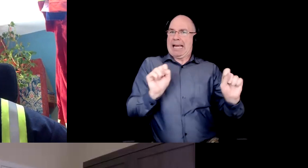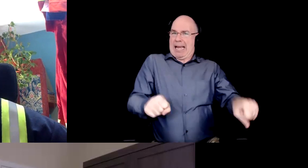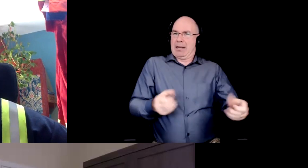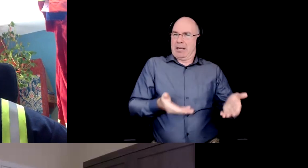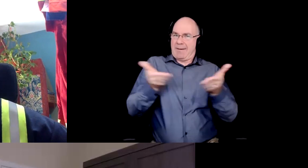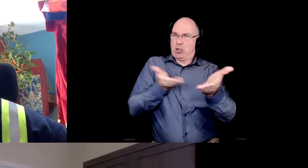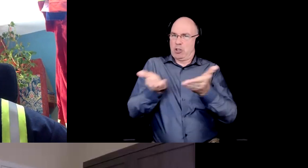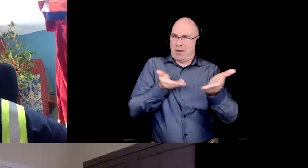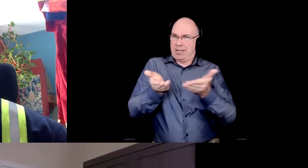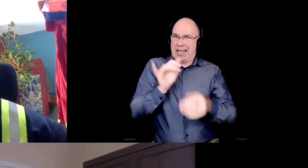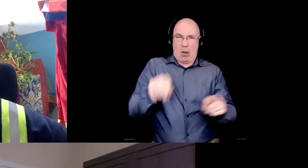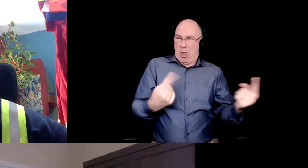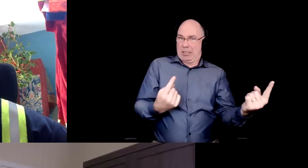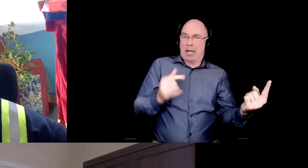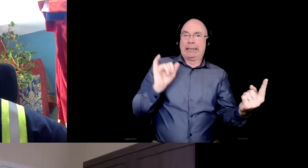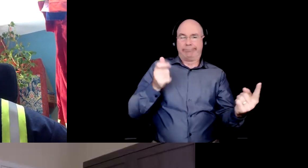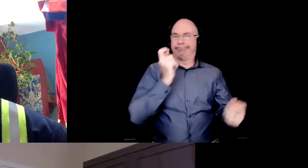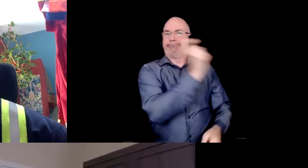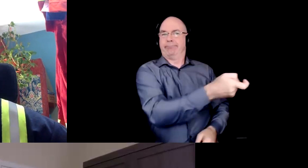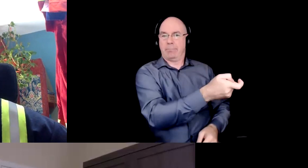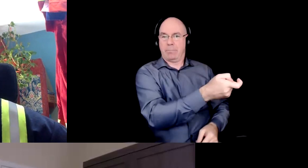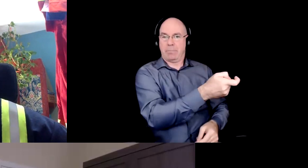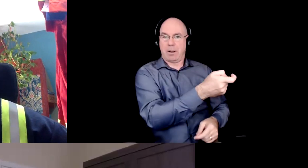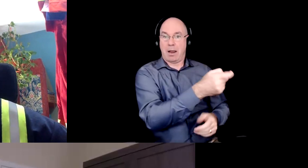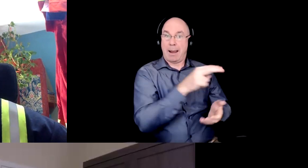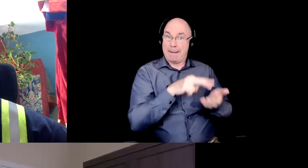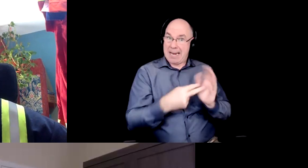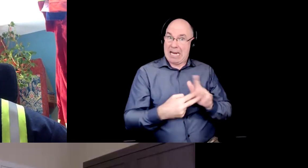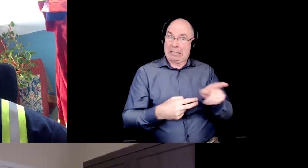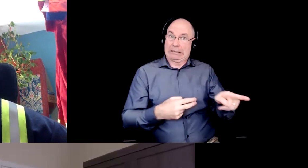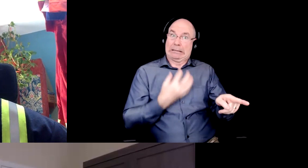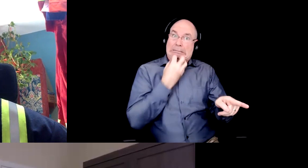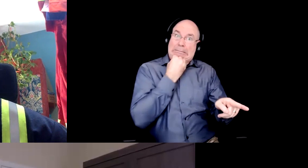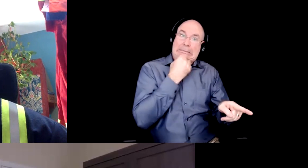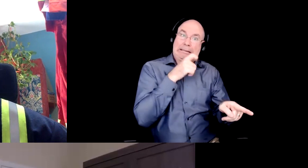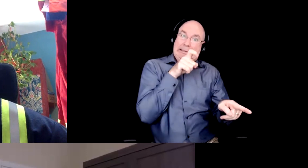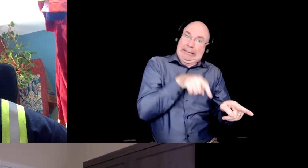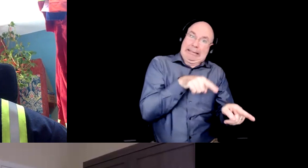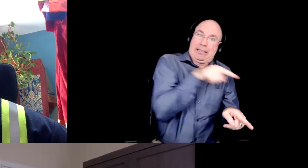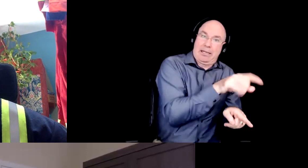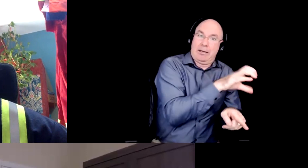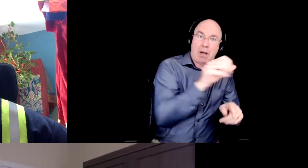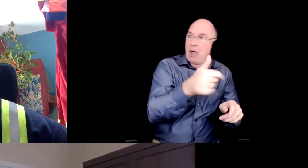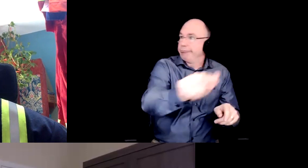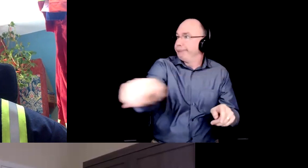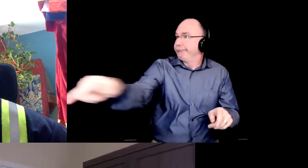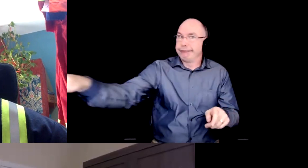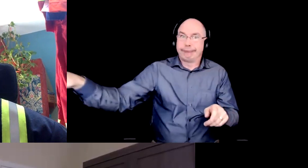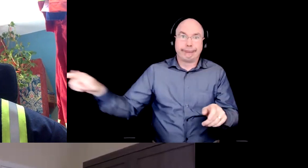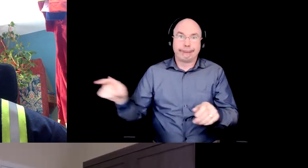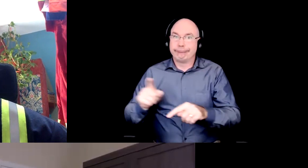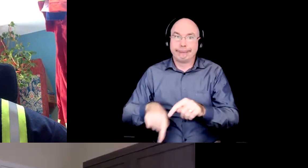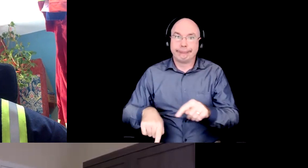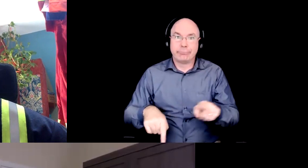the service that they provide. So they're playing a pretty critical role to defense industry, or to the defense of Canada, in that